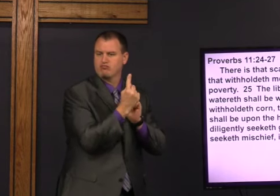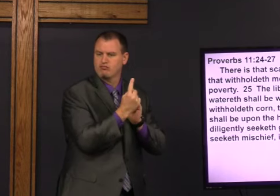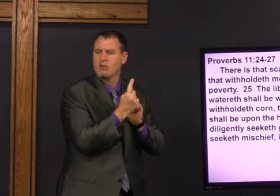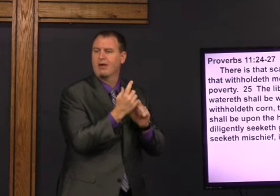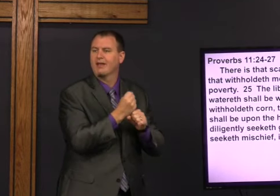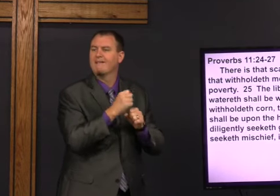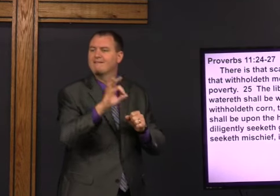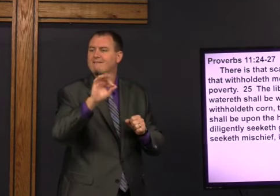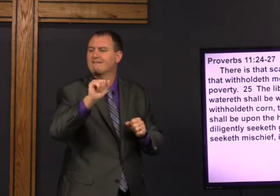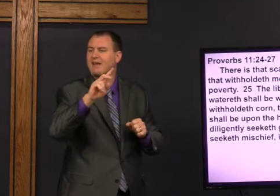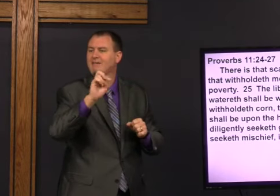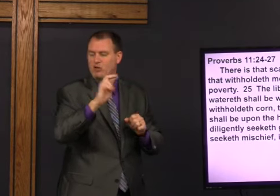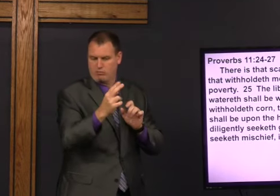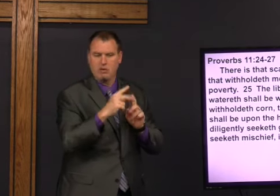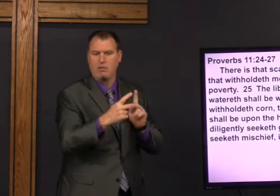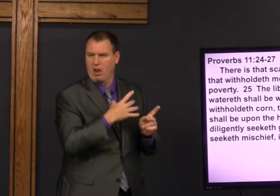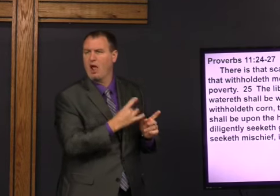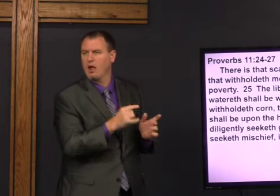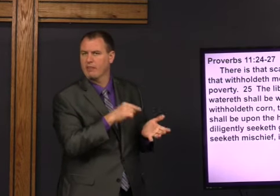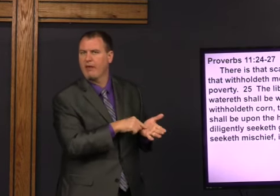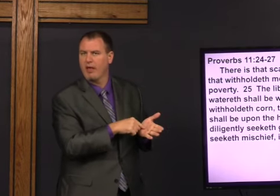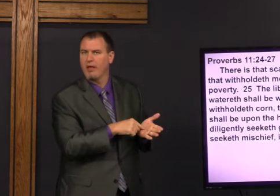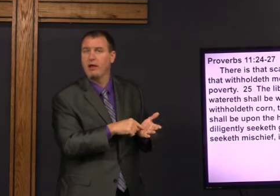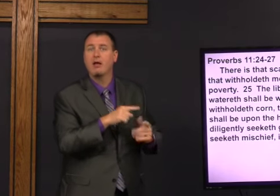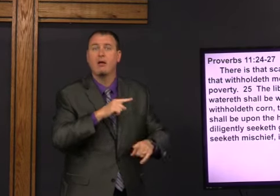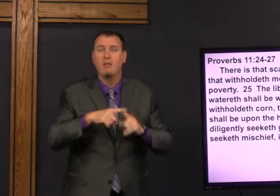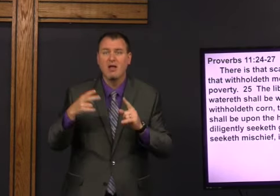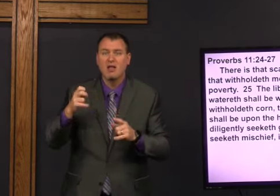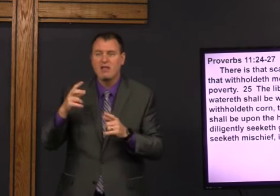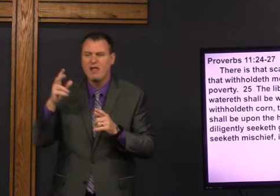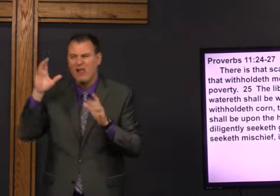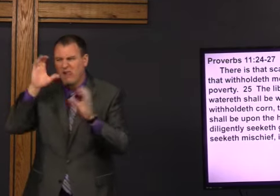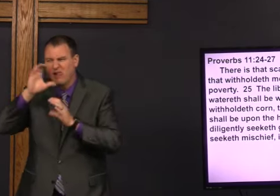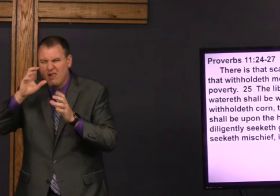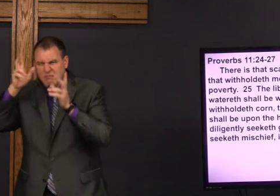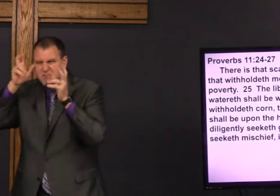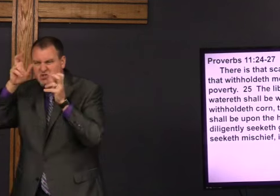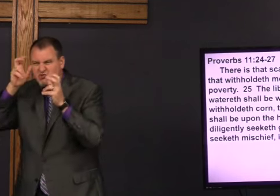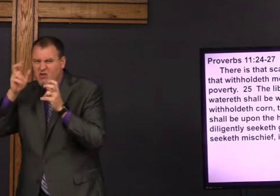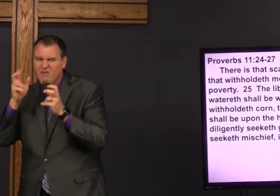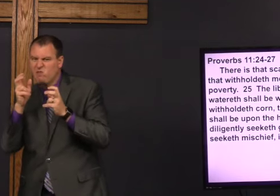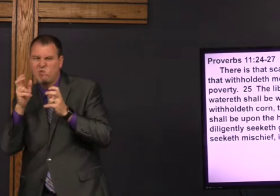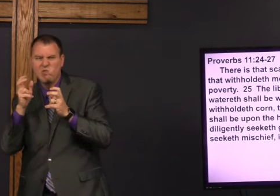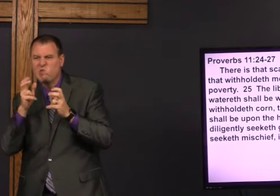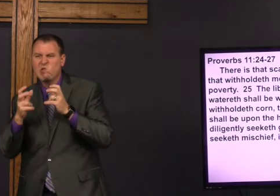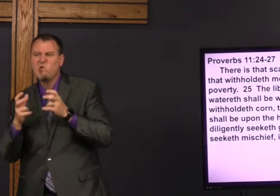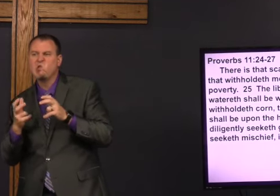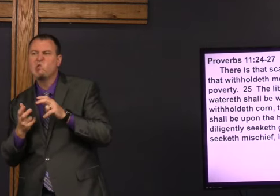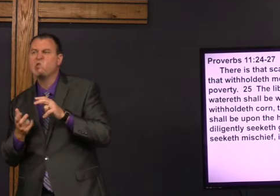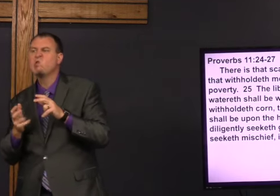people love it, but he that seeketh mischief, it shall come to him.